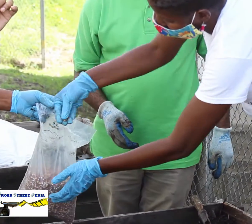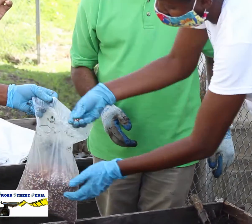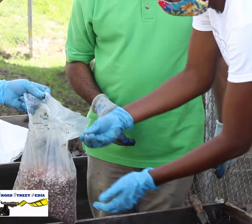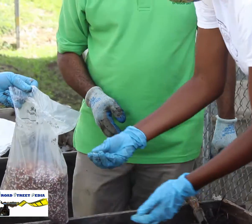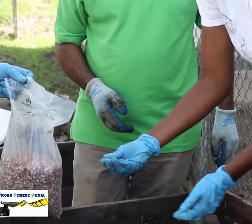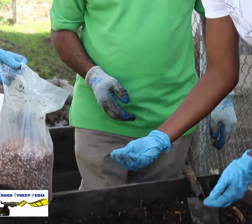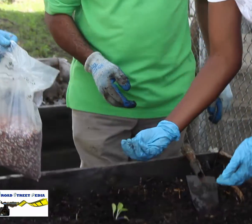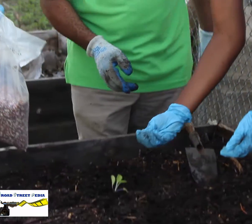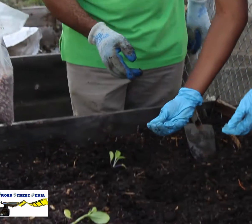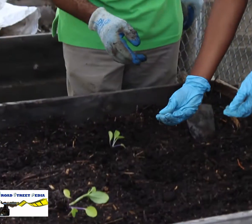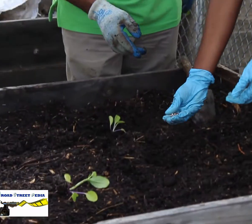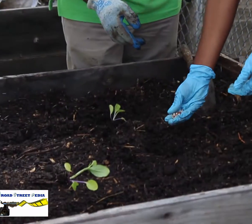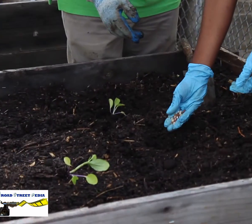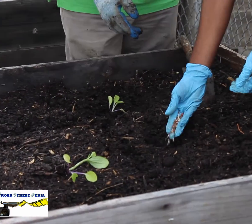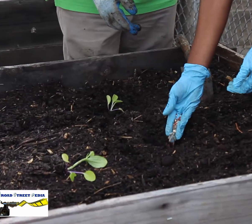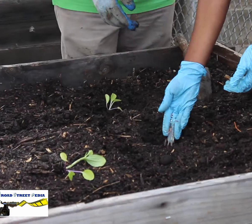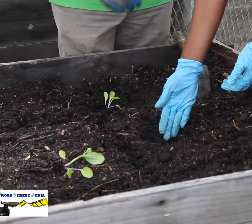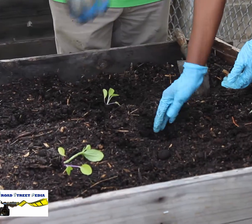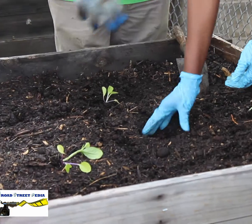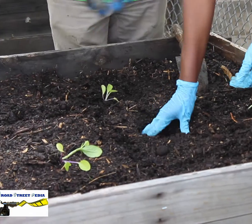Little.